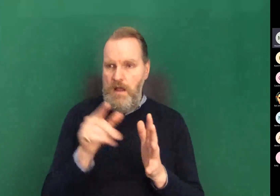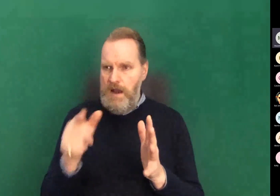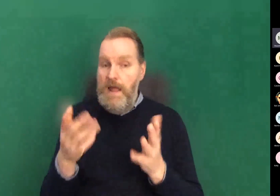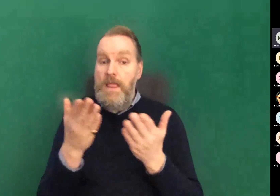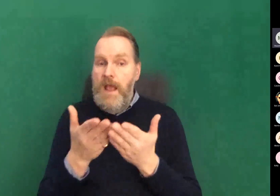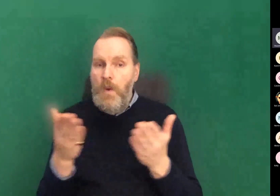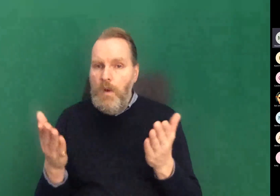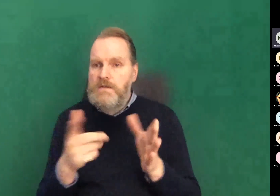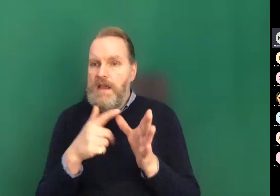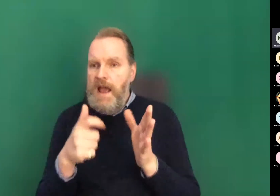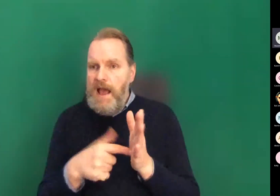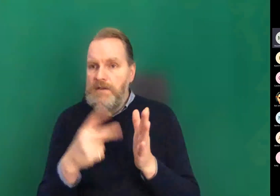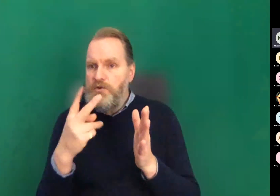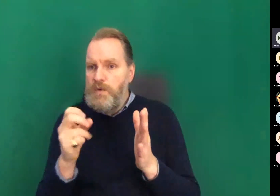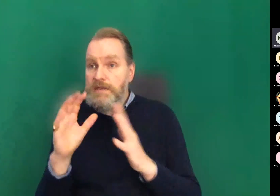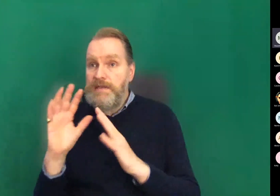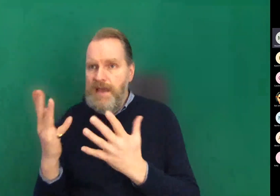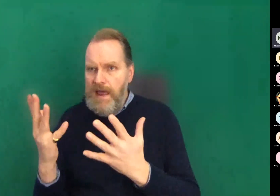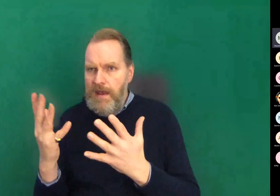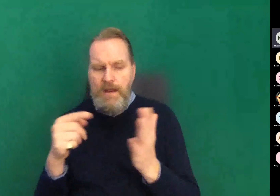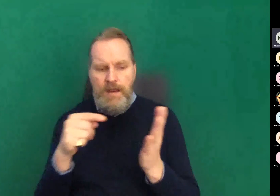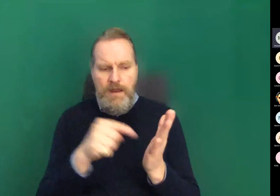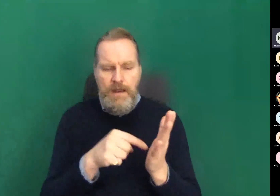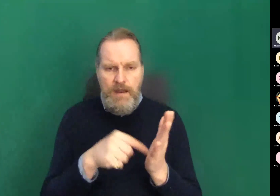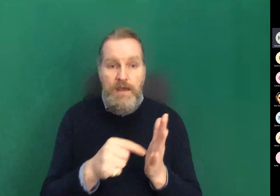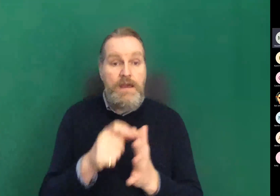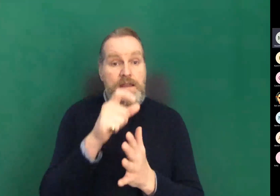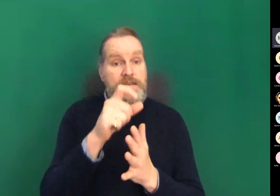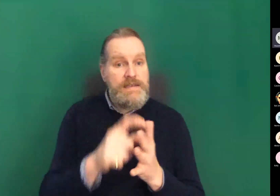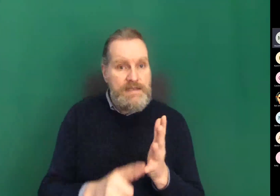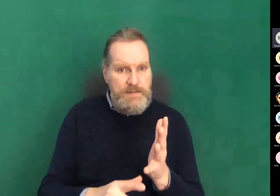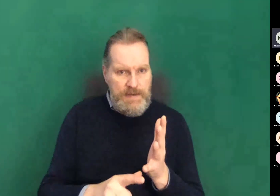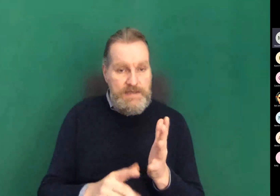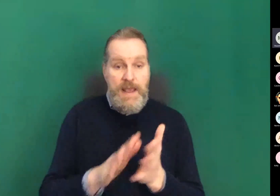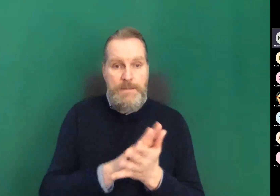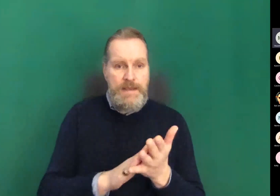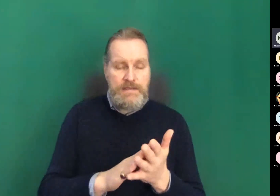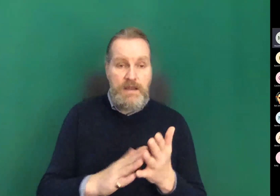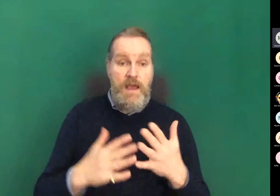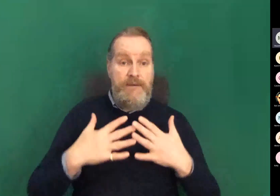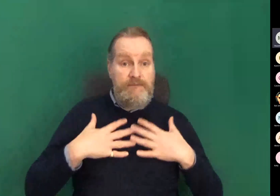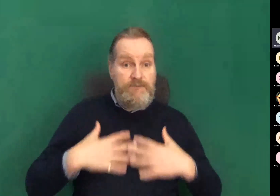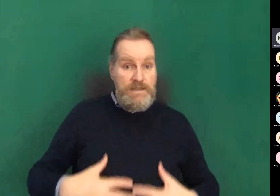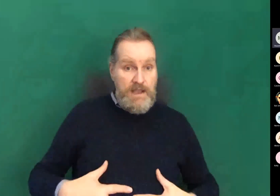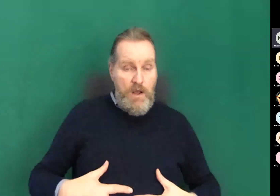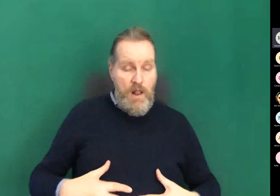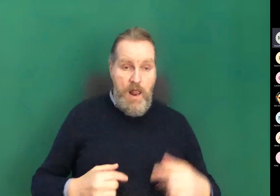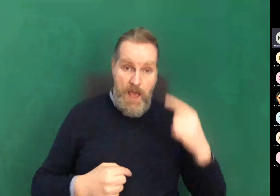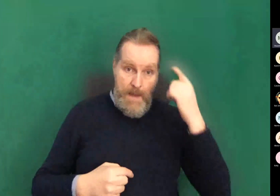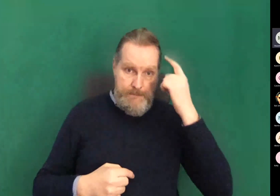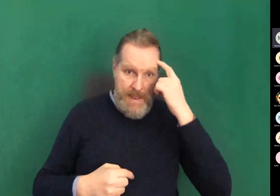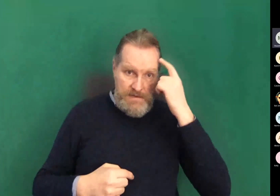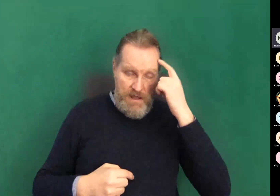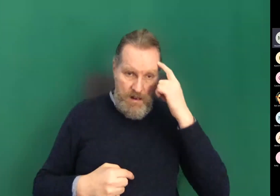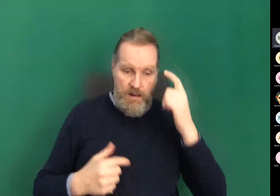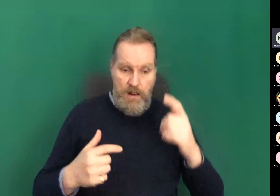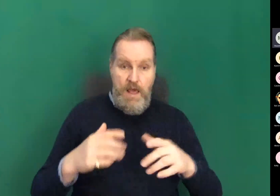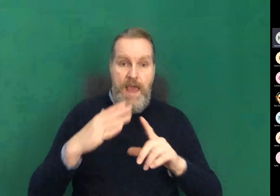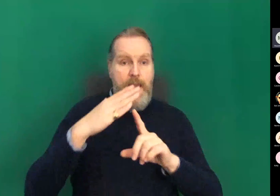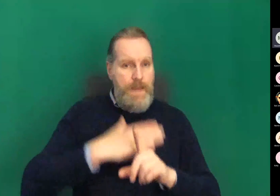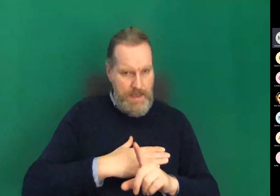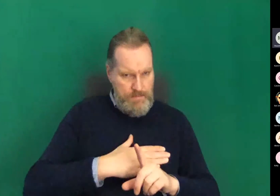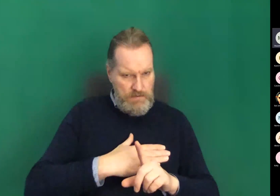2010. A disability is a physical or mental impairment that has substantial and long-term negative